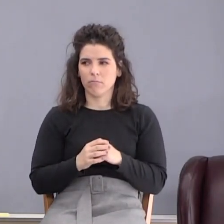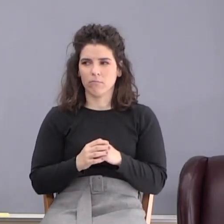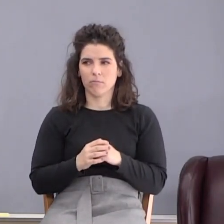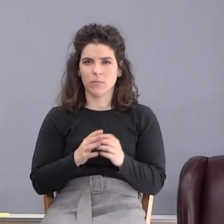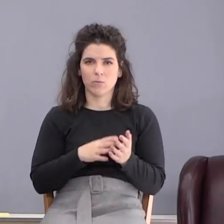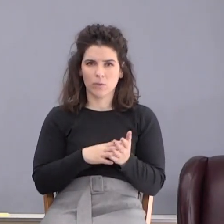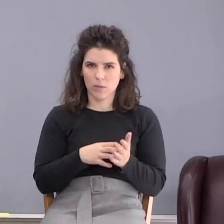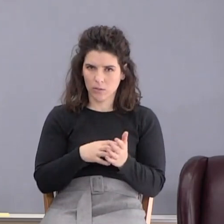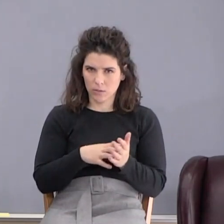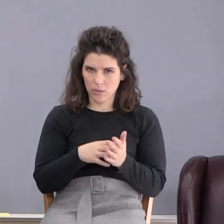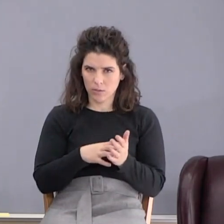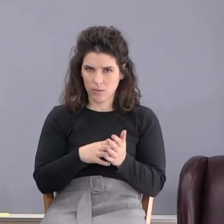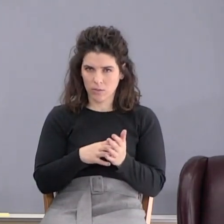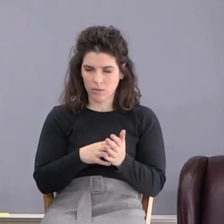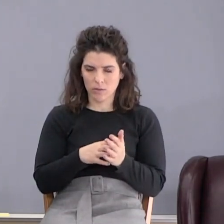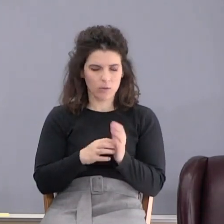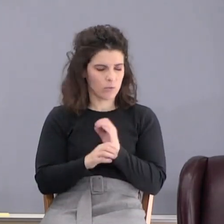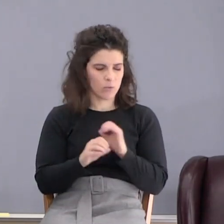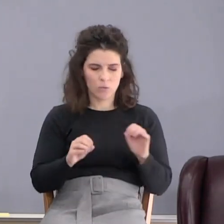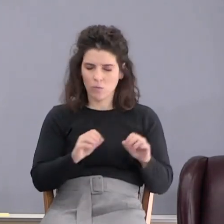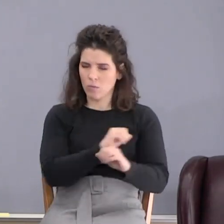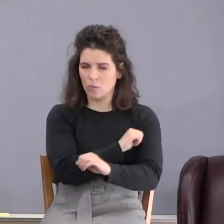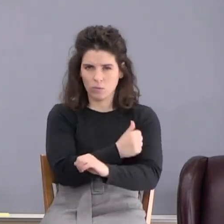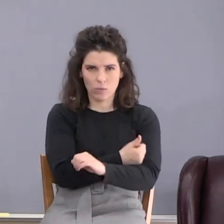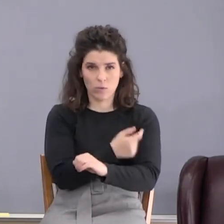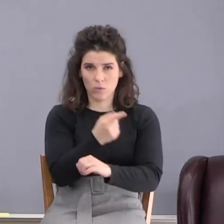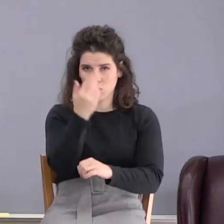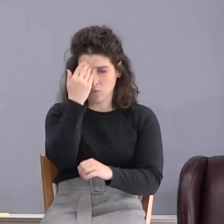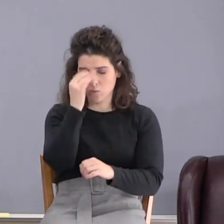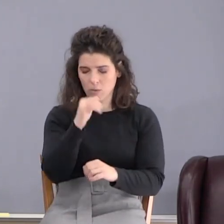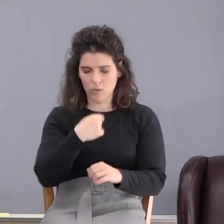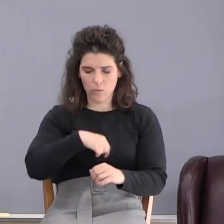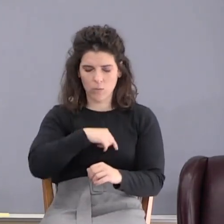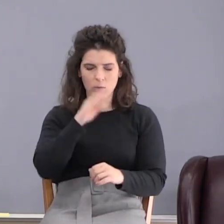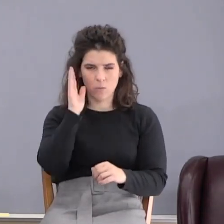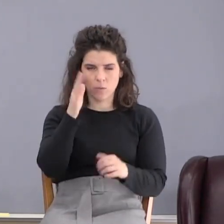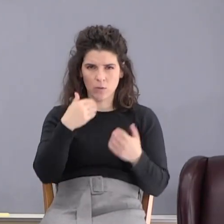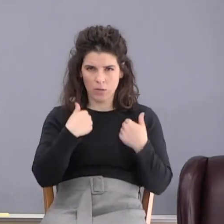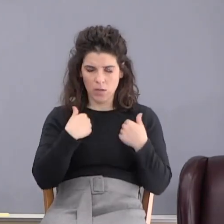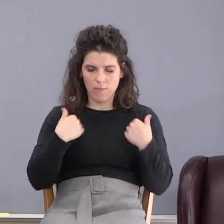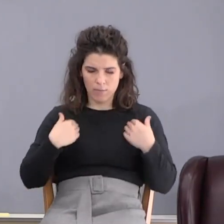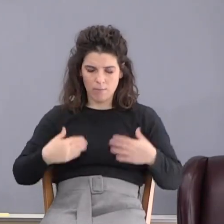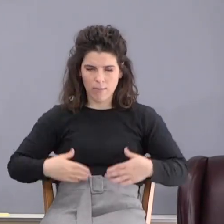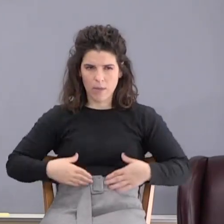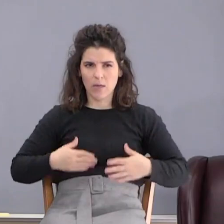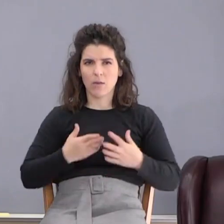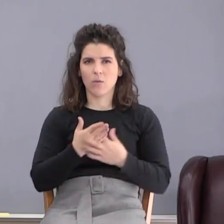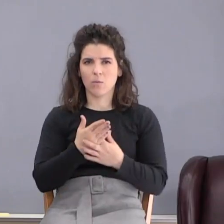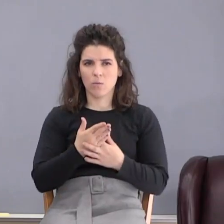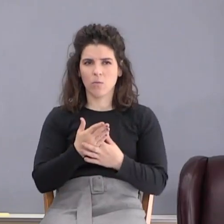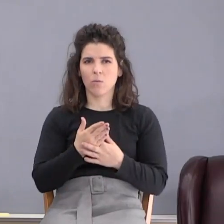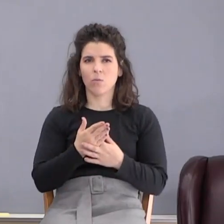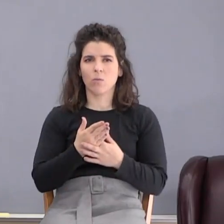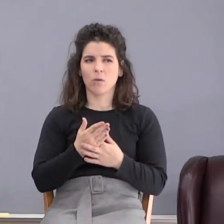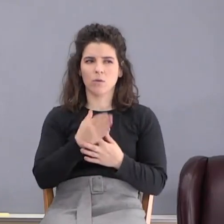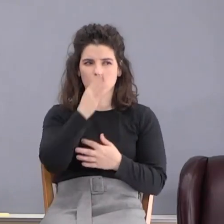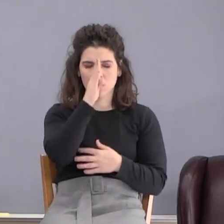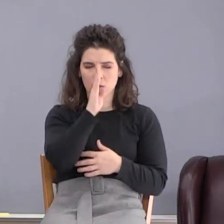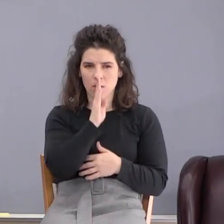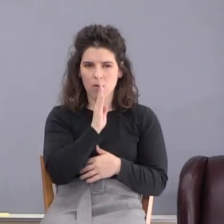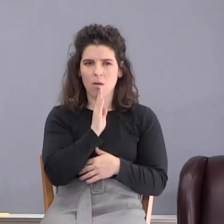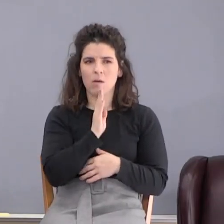It's weak. It has no authority. Do you know that we're going to possess a body through which